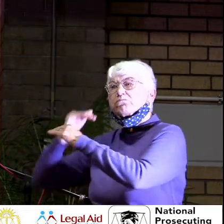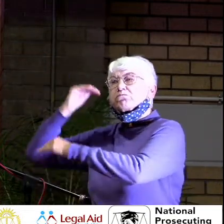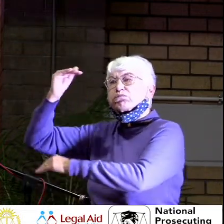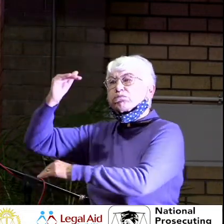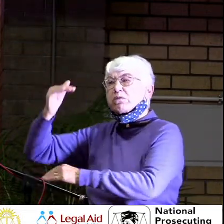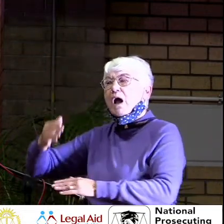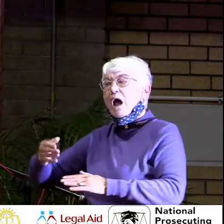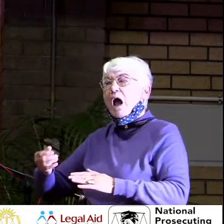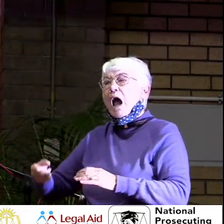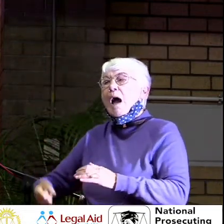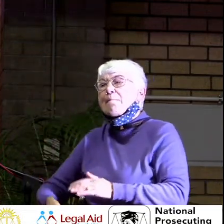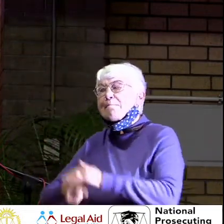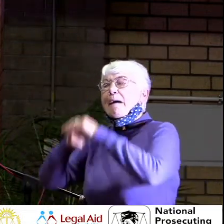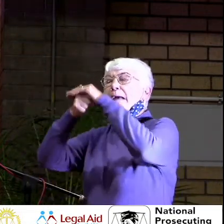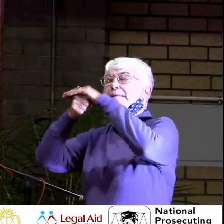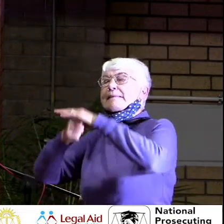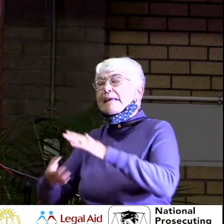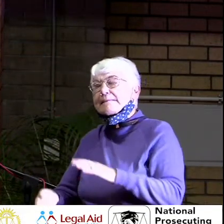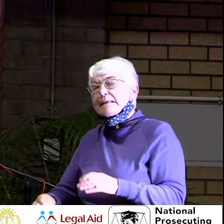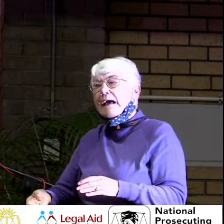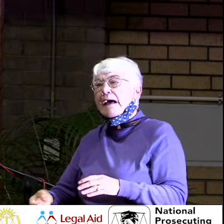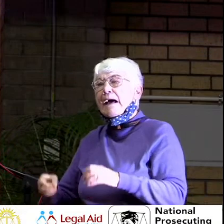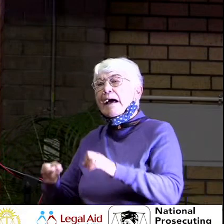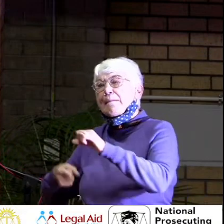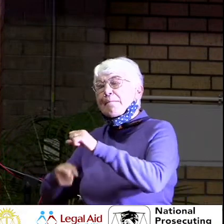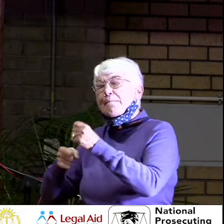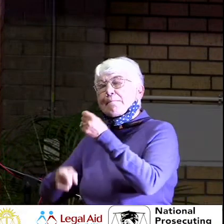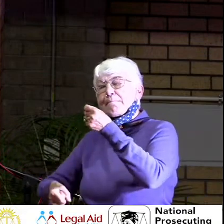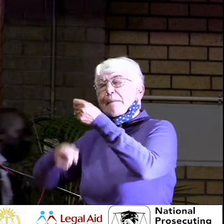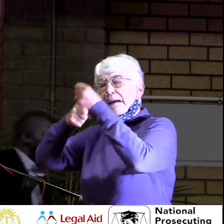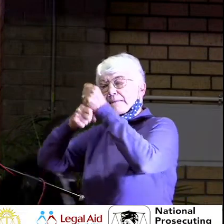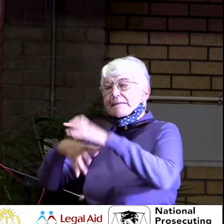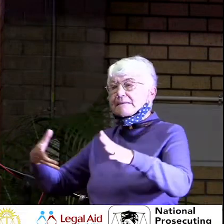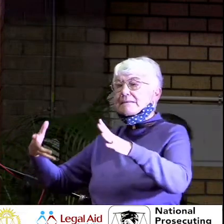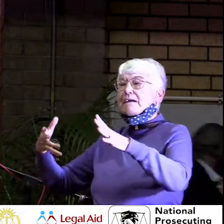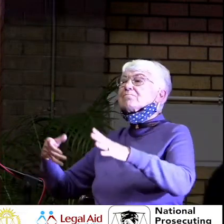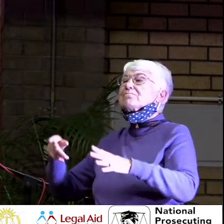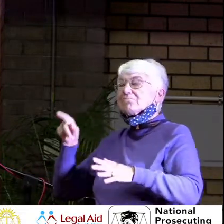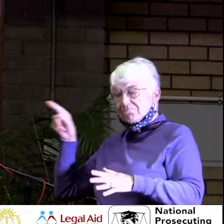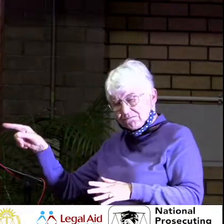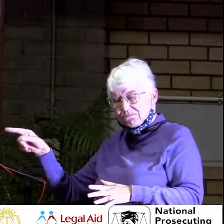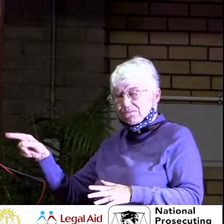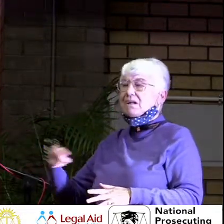And we were able to get a garnishee order against his salary.